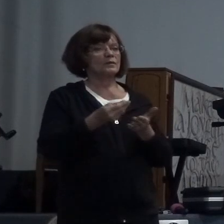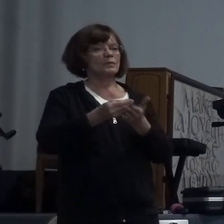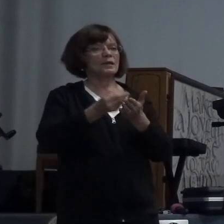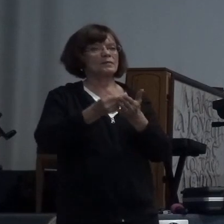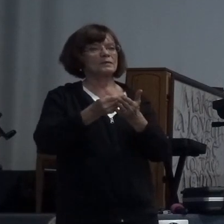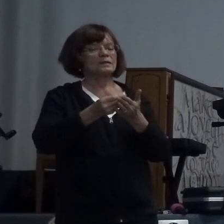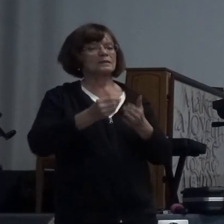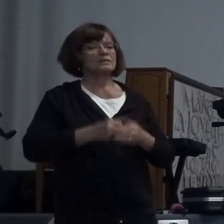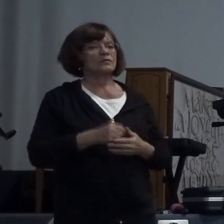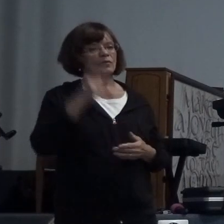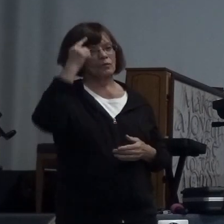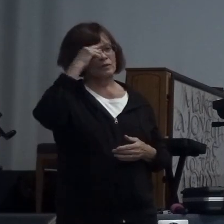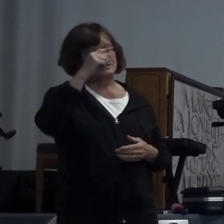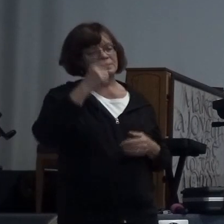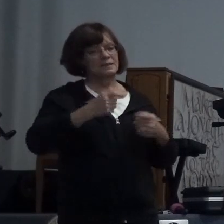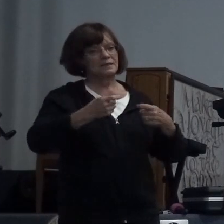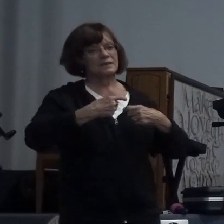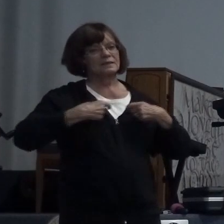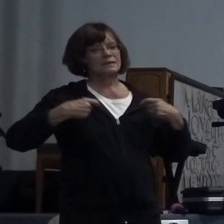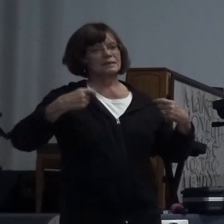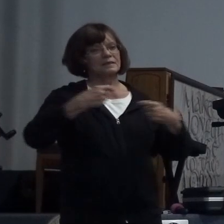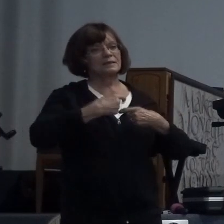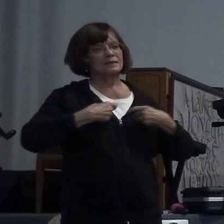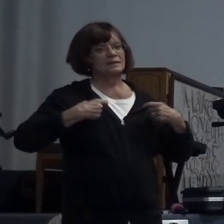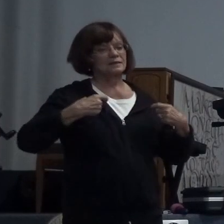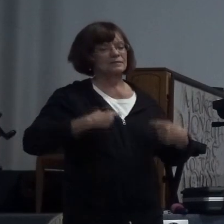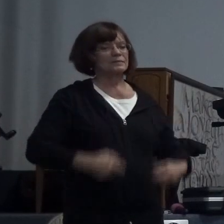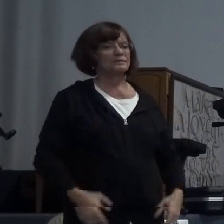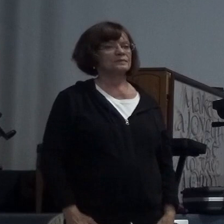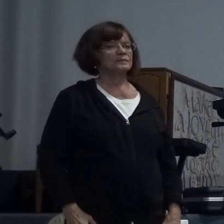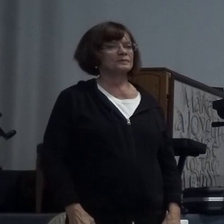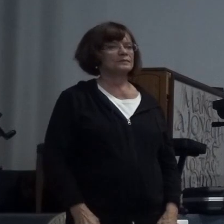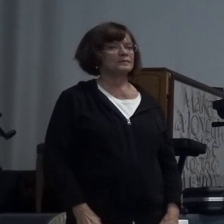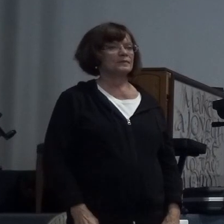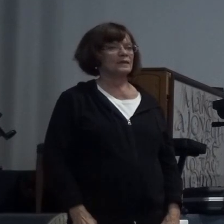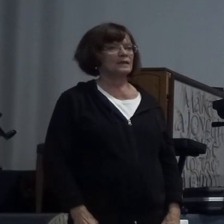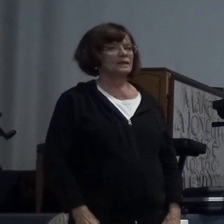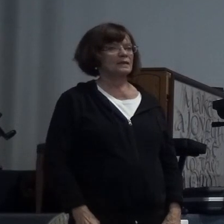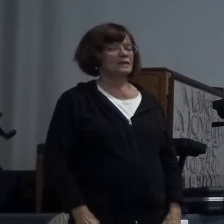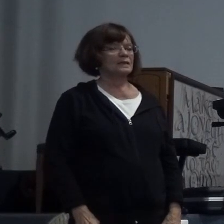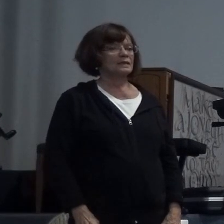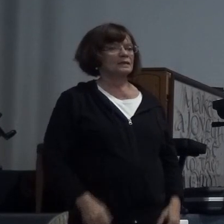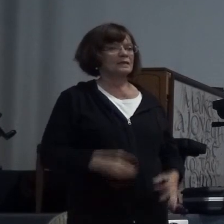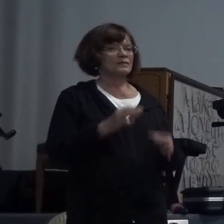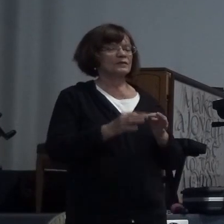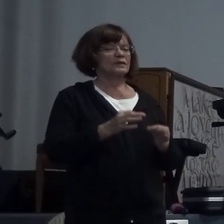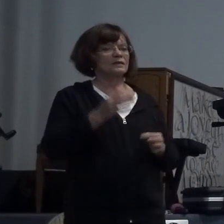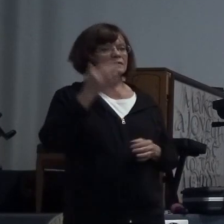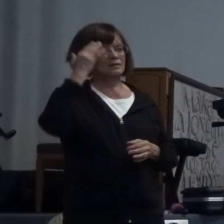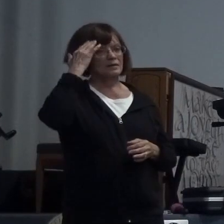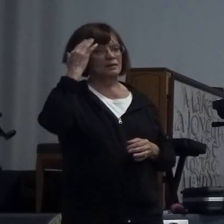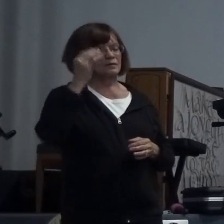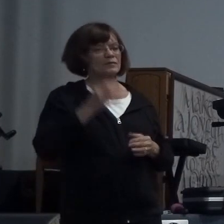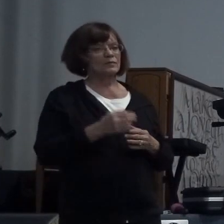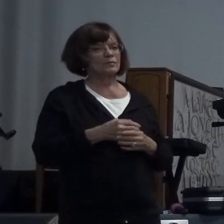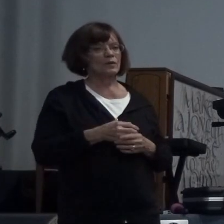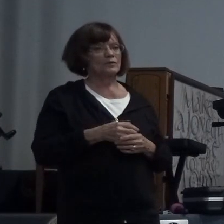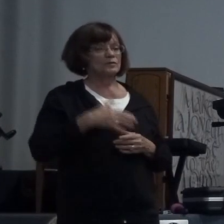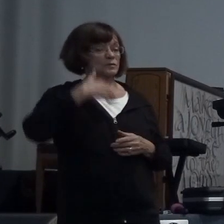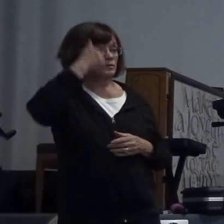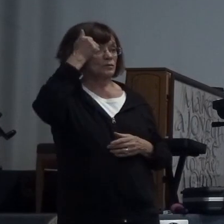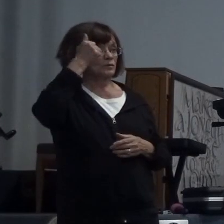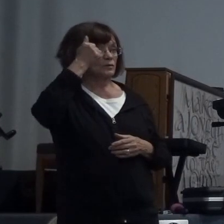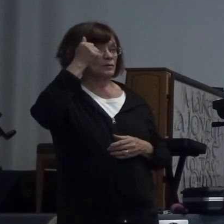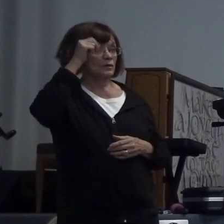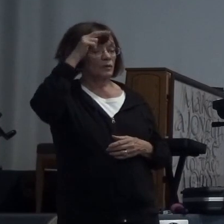in eternity in hell. You don't want even your worst enemy. You know, you could think of the most wicked person on earth, and man,